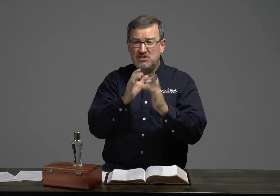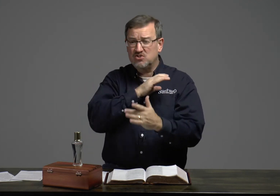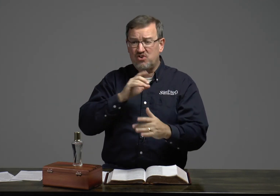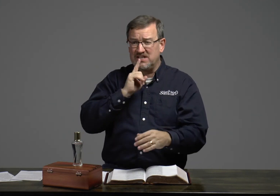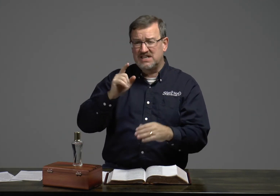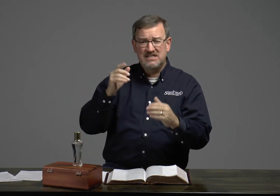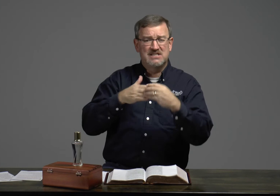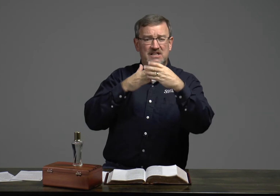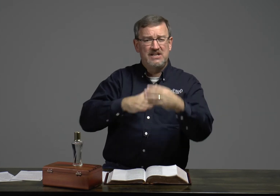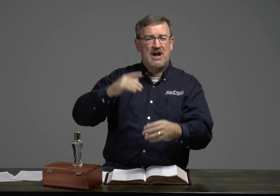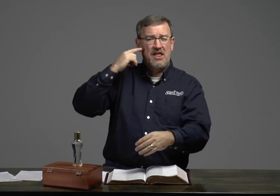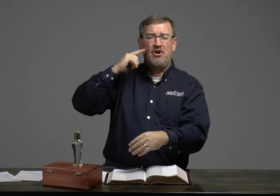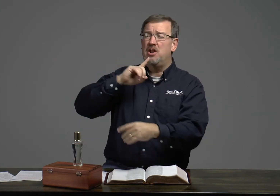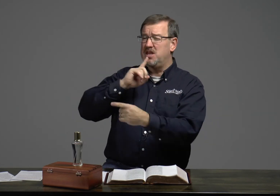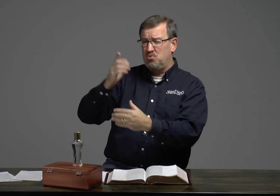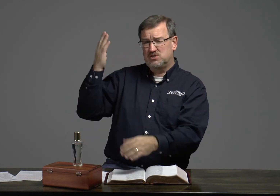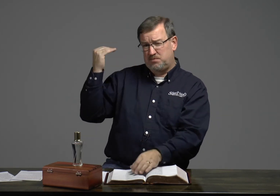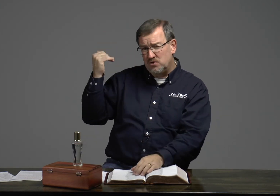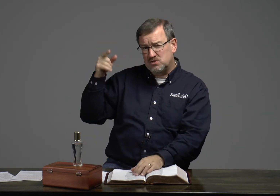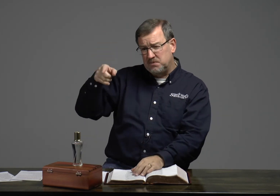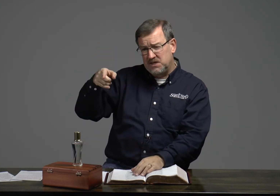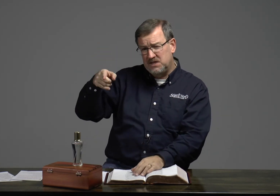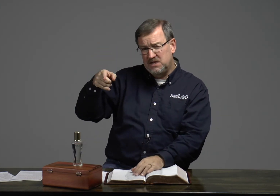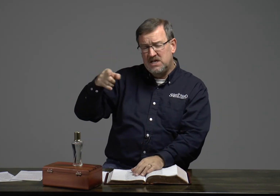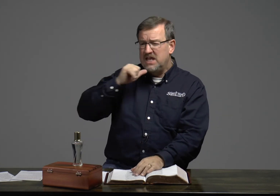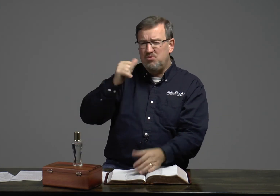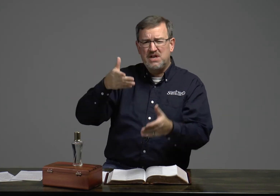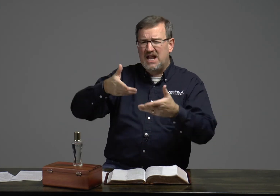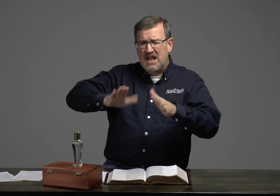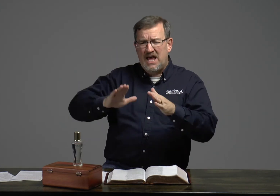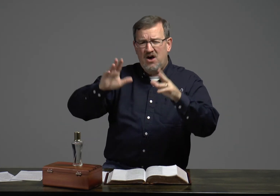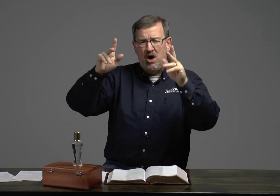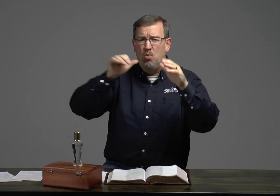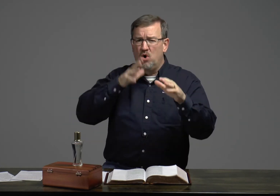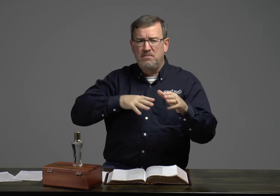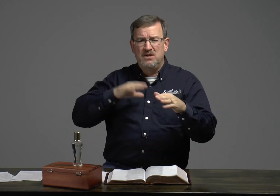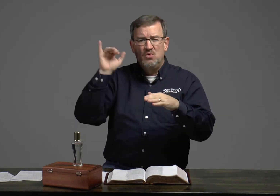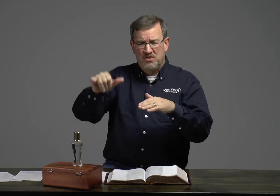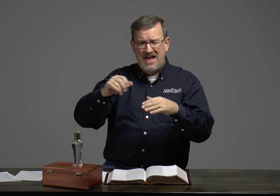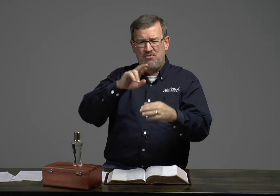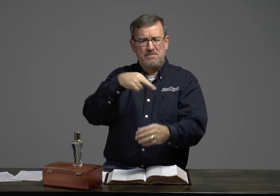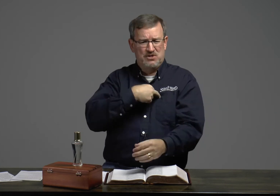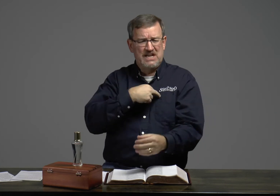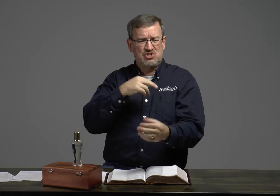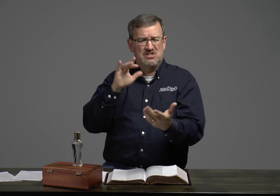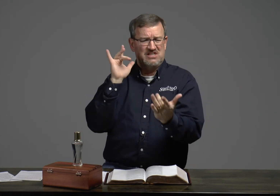Jesus Christ is the leader I thought he was supposed to be, he would not allow a woman with that reputation to